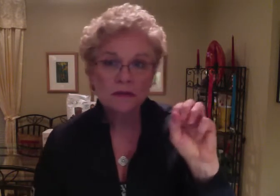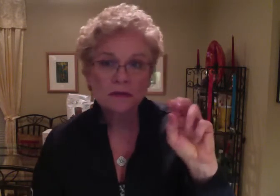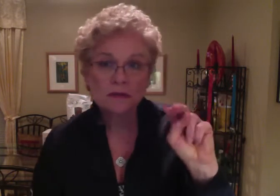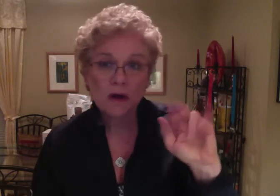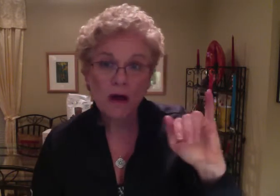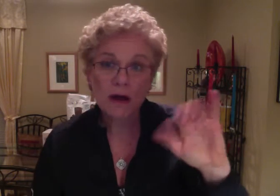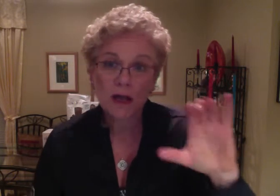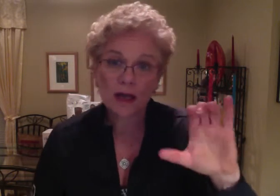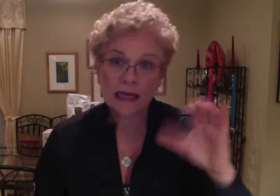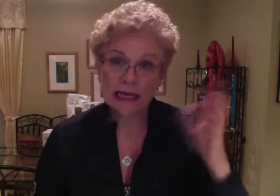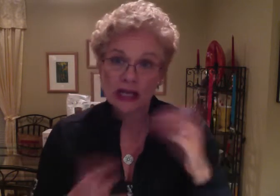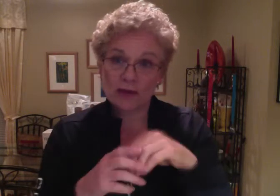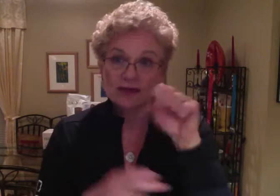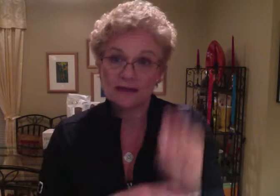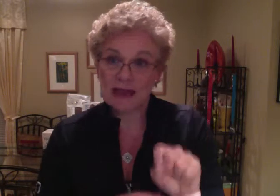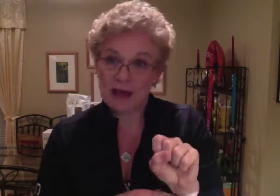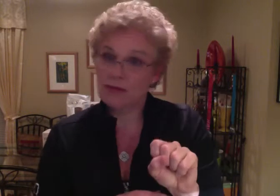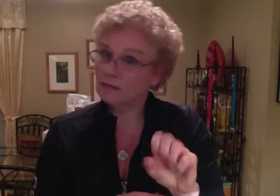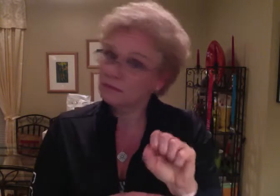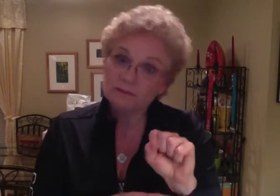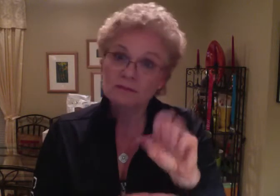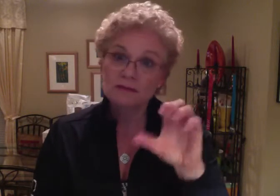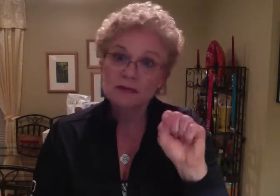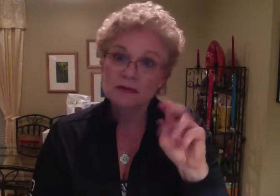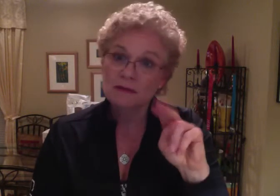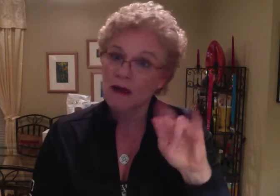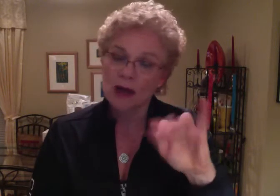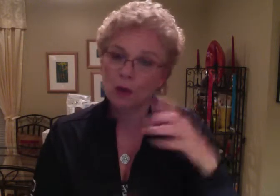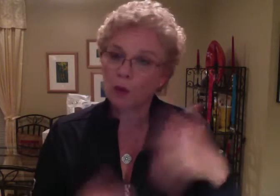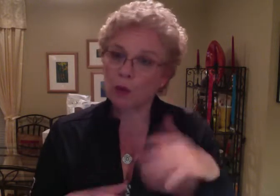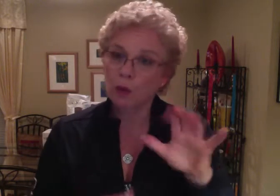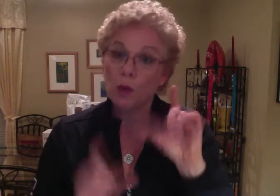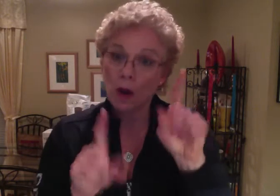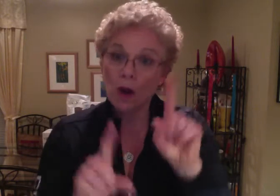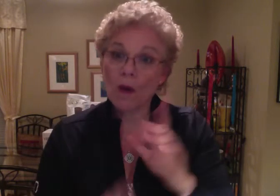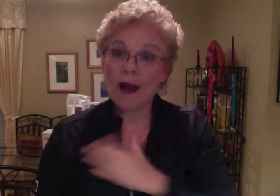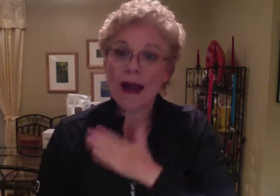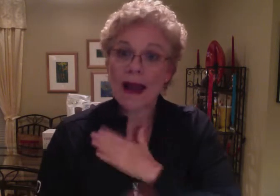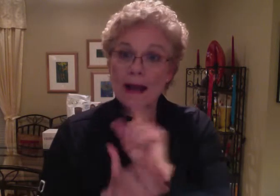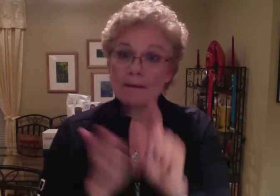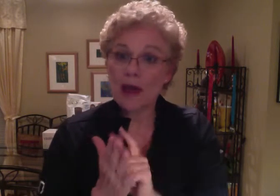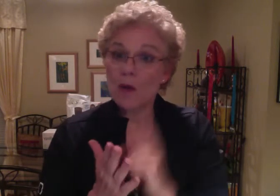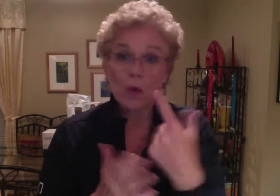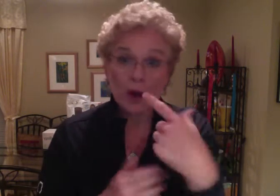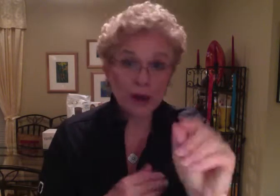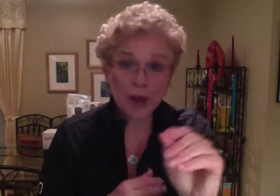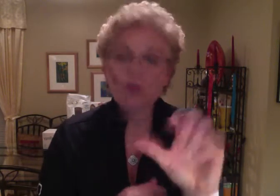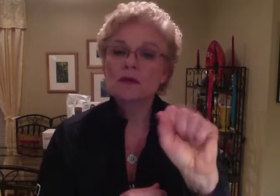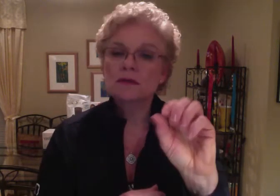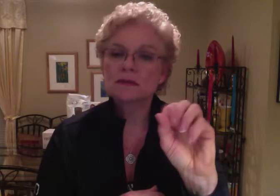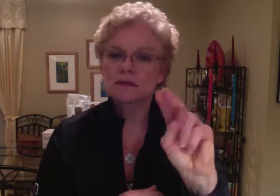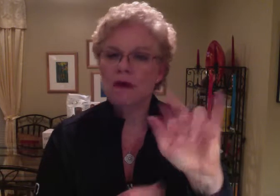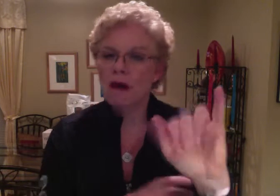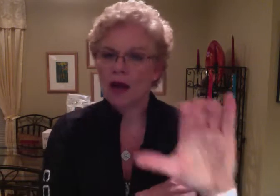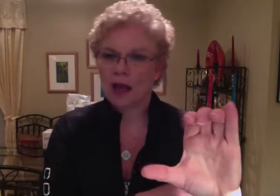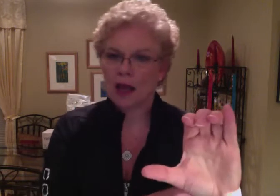South, Sonic is a place, man. If you want to go to happy hour and have some fun, you go to Sonic. Like seriously, after school, there's like this